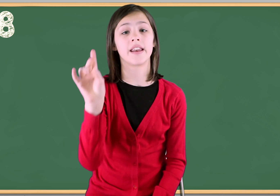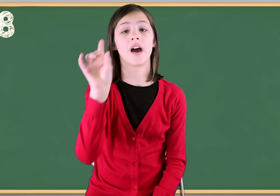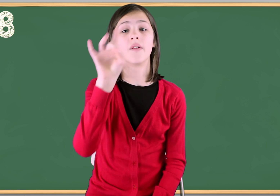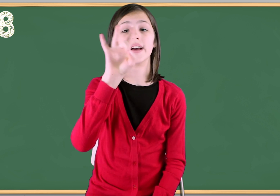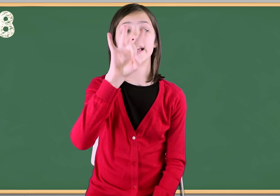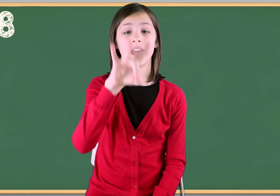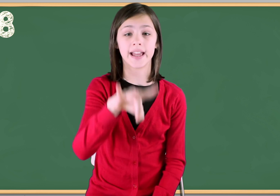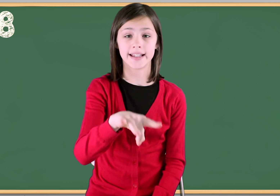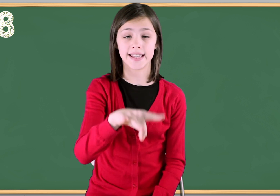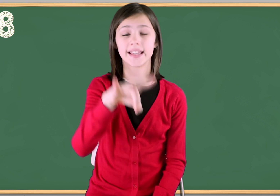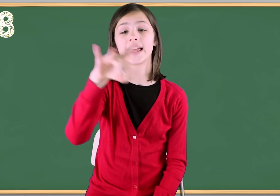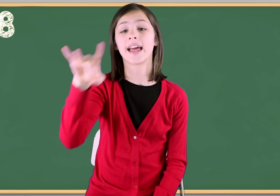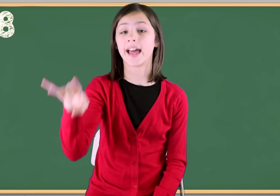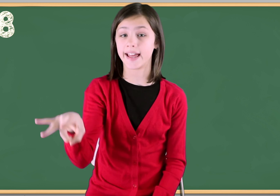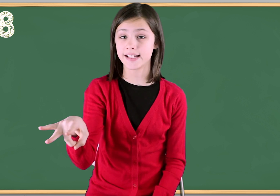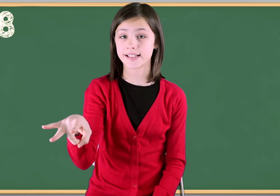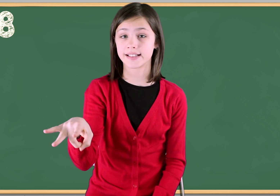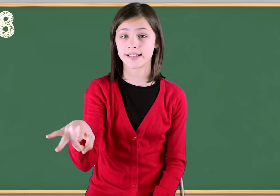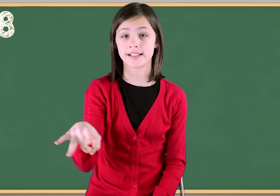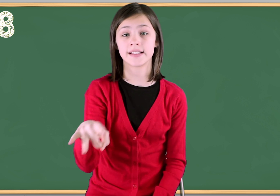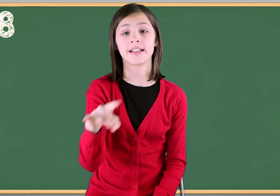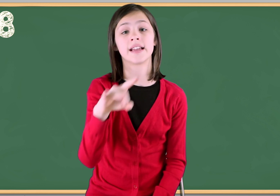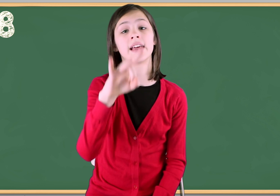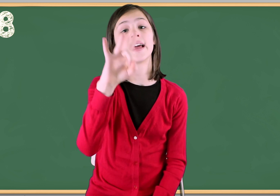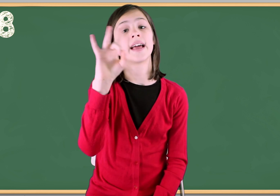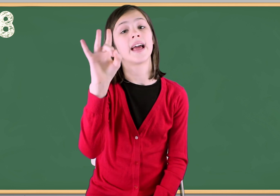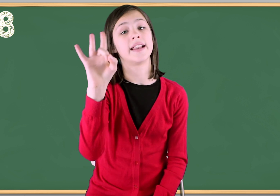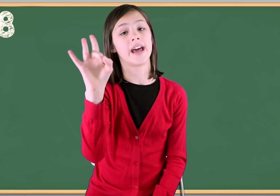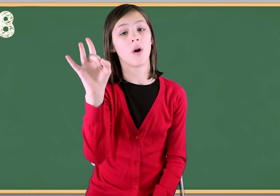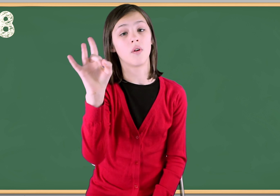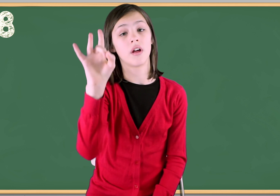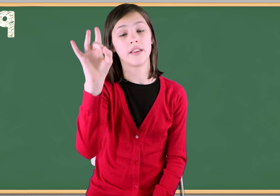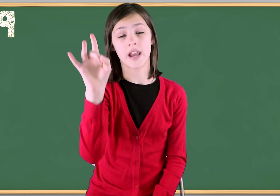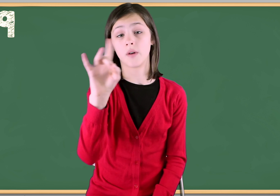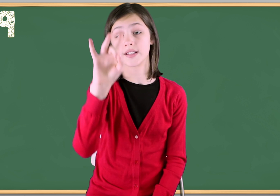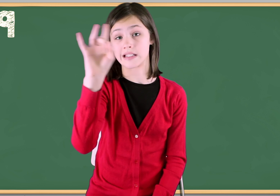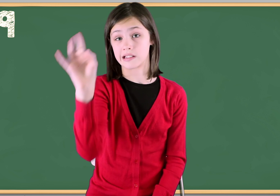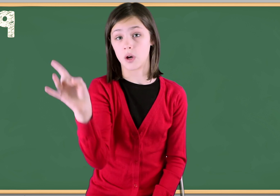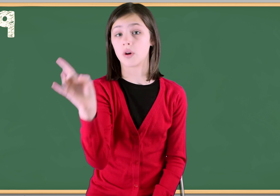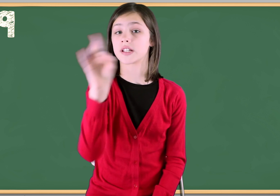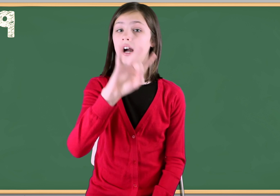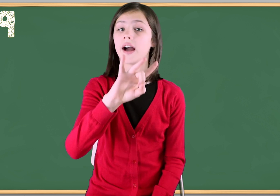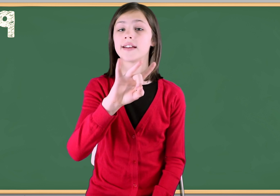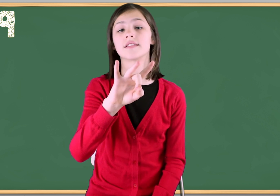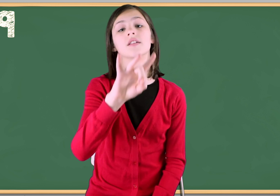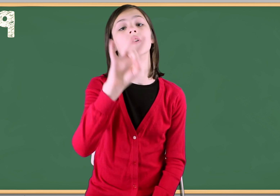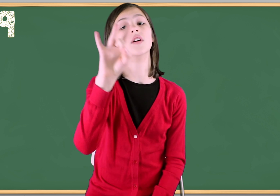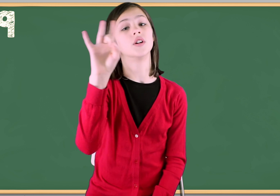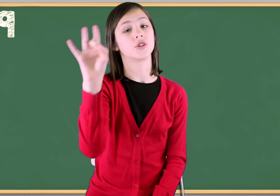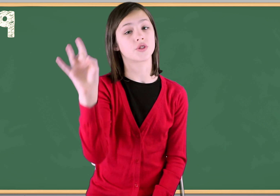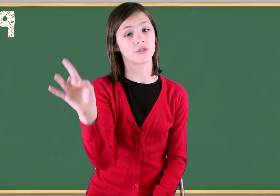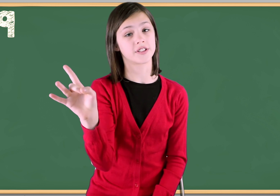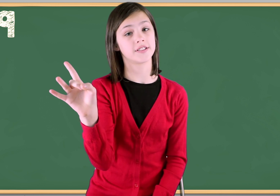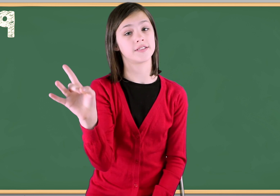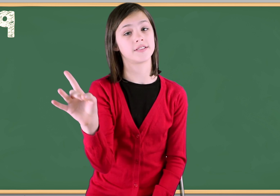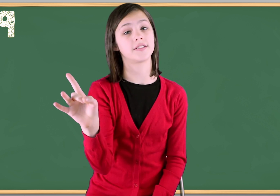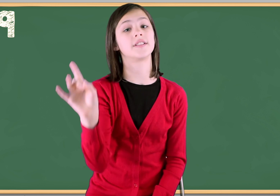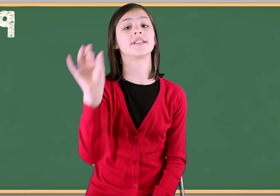Now 88. Now this is lower to high, so shoulder to